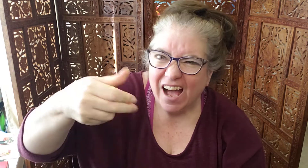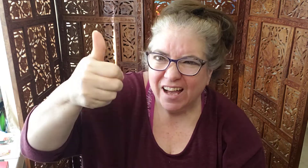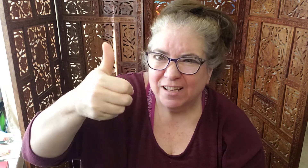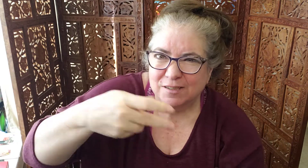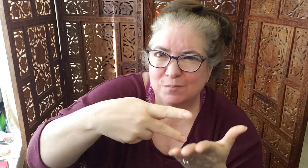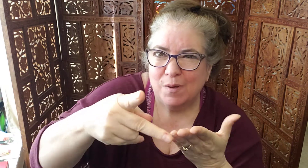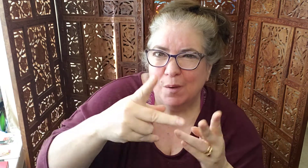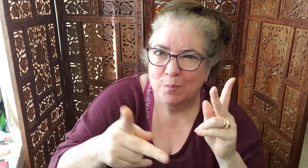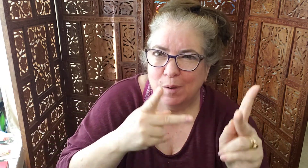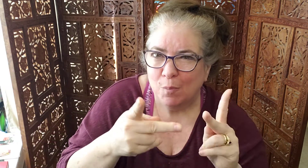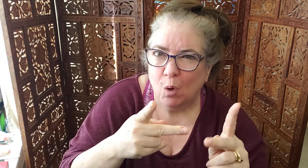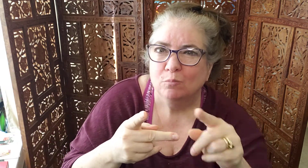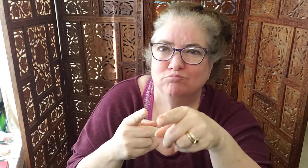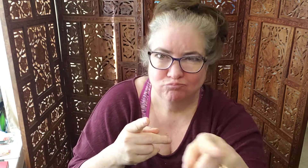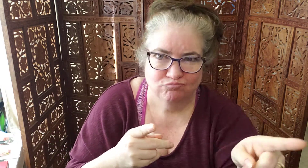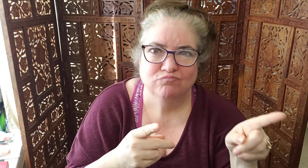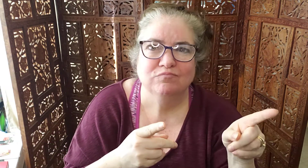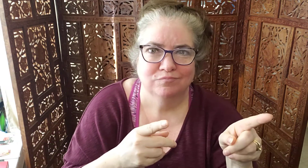those showgirls, and there were hundreds of them.